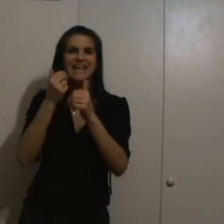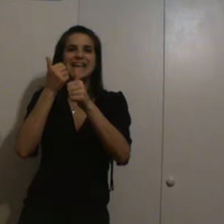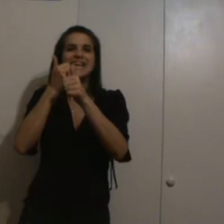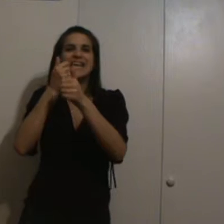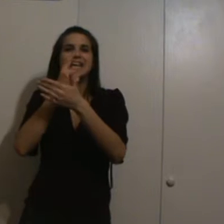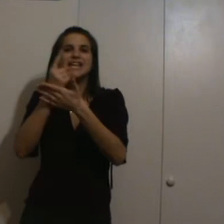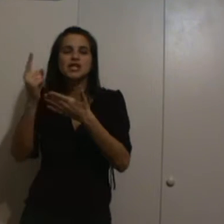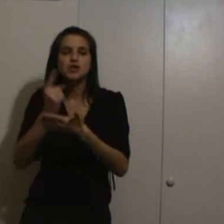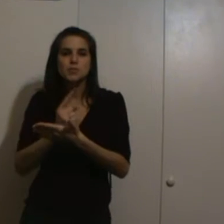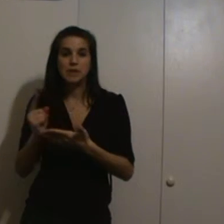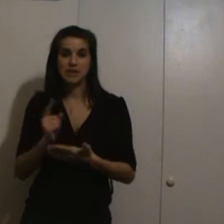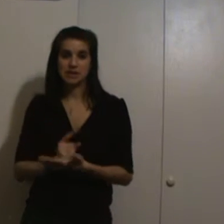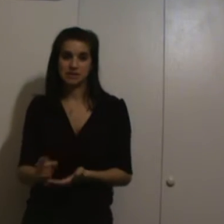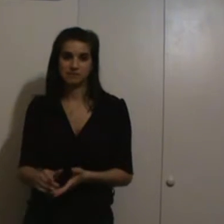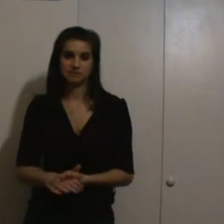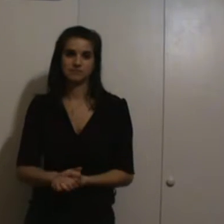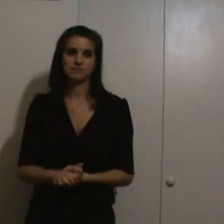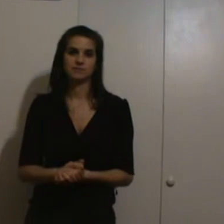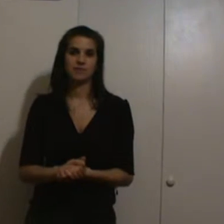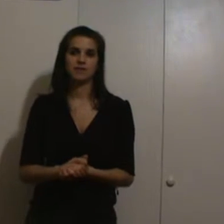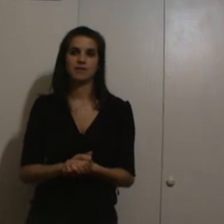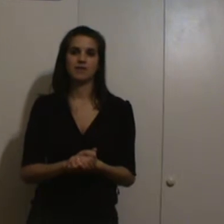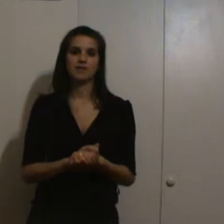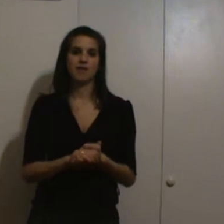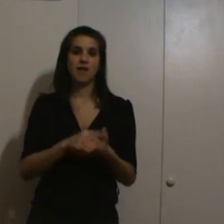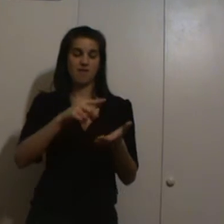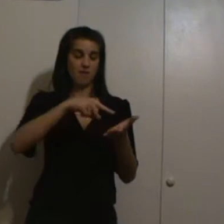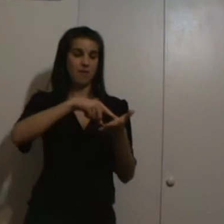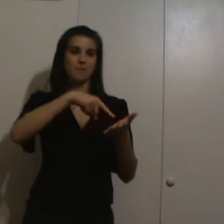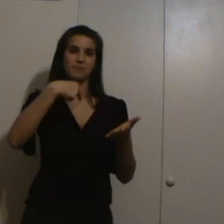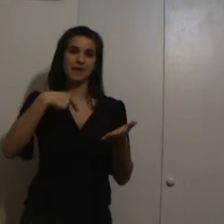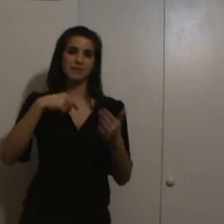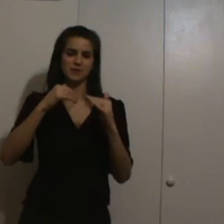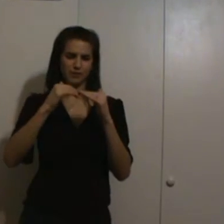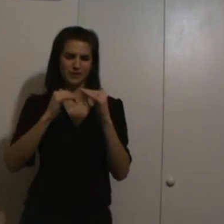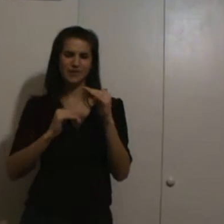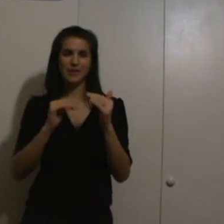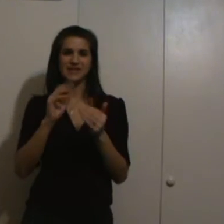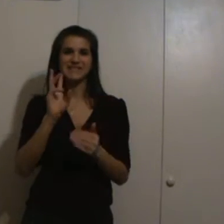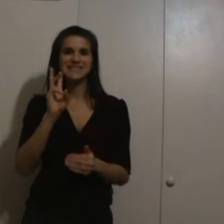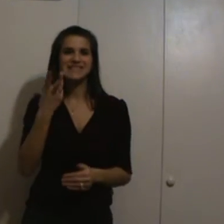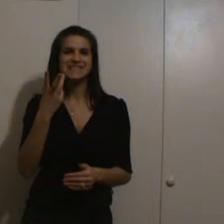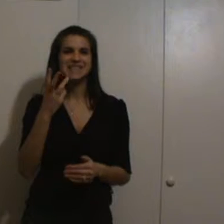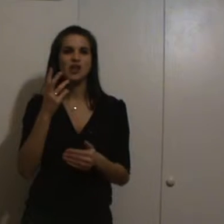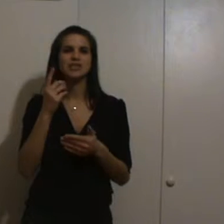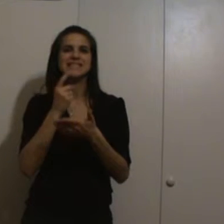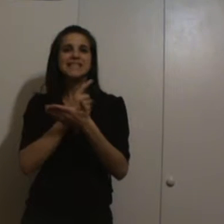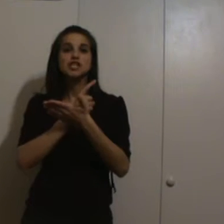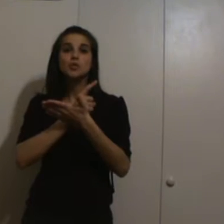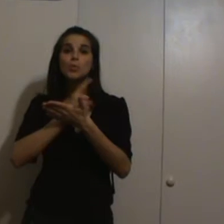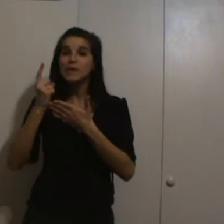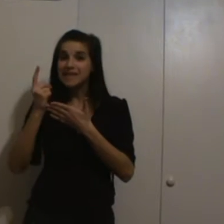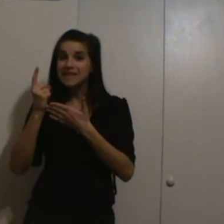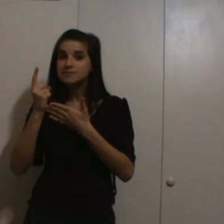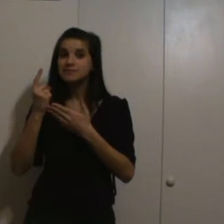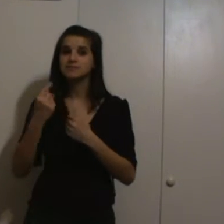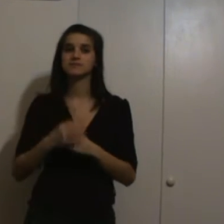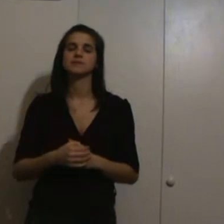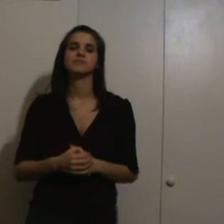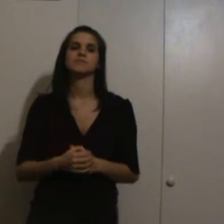Wages in the garment district were as low as $6 a week. Employers were so cruel at times, and not all